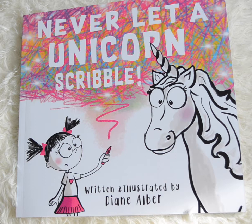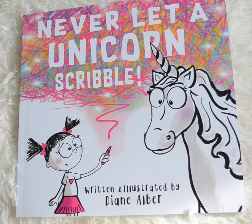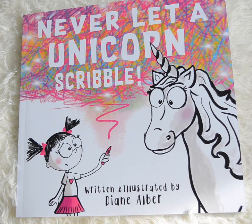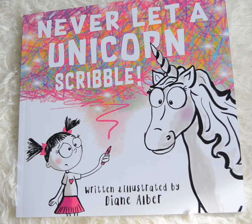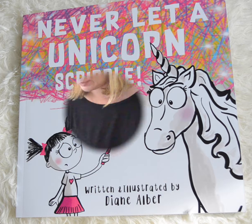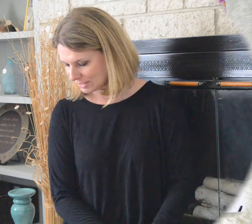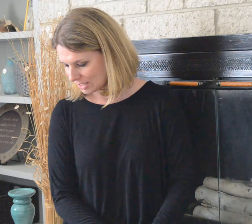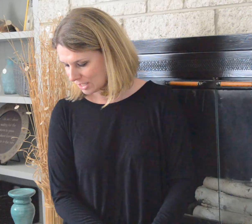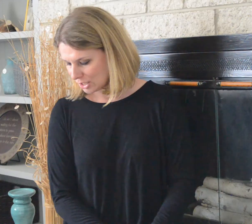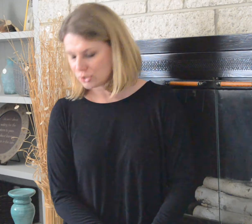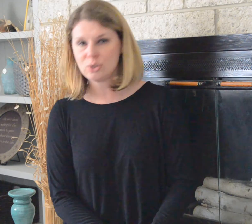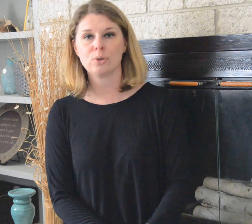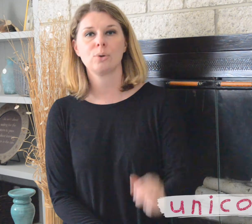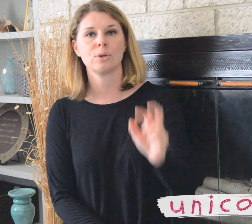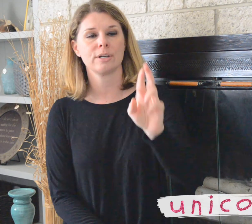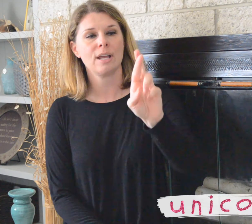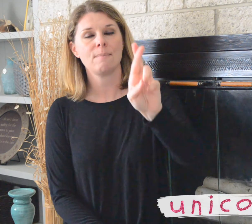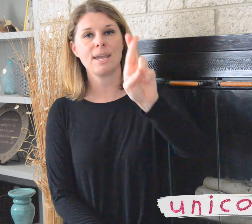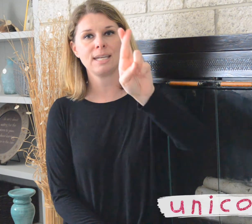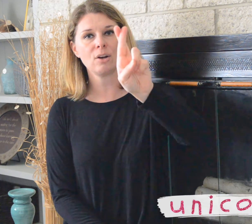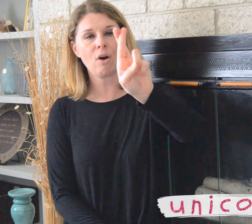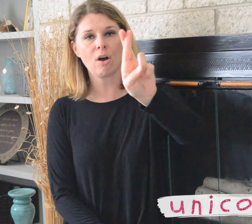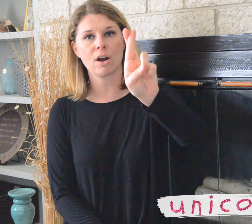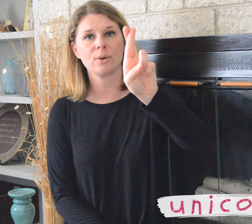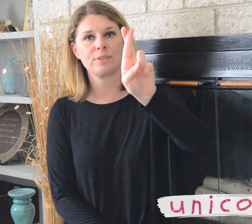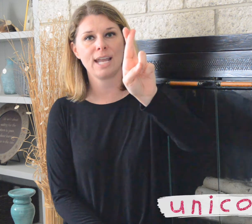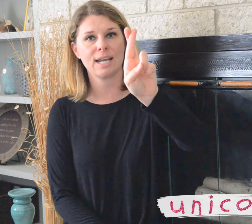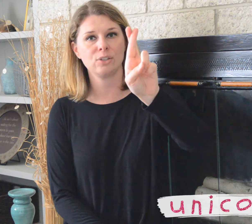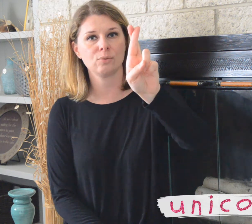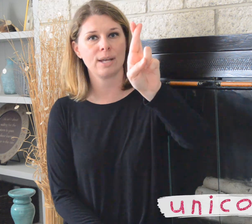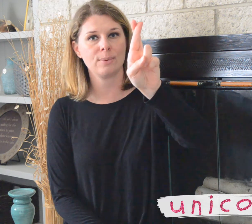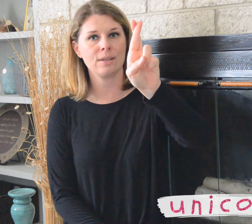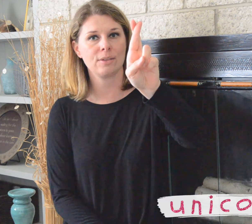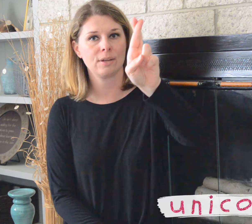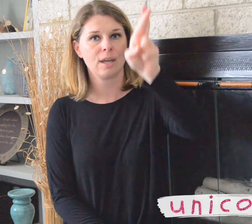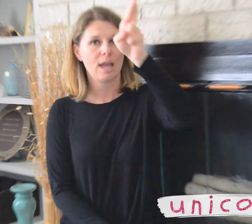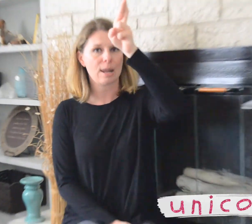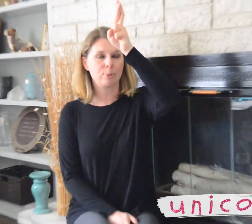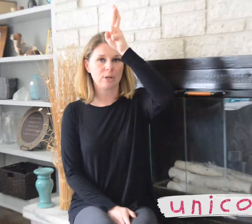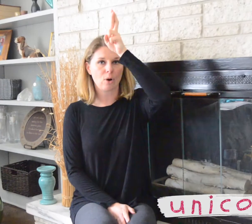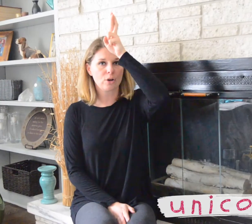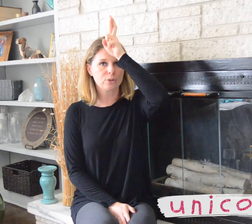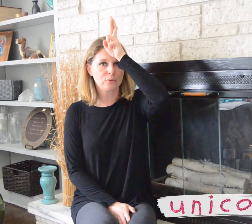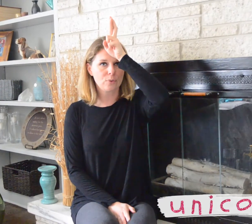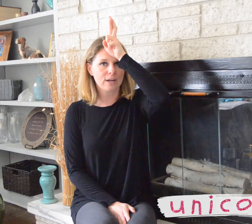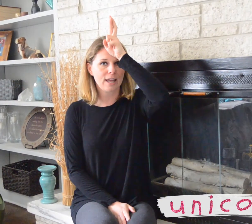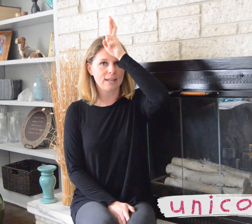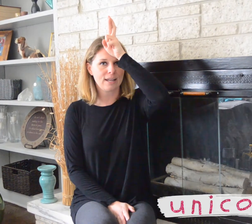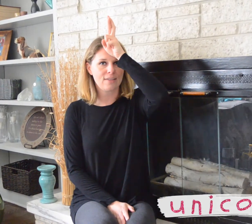Diorio. Unicorn. Make an R with the hand you write with and put it on your forehead, and that's